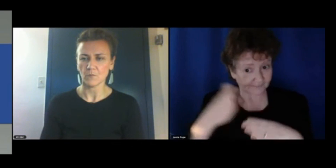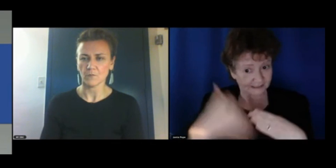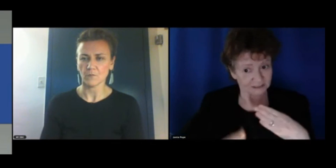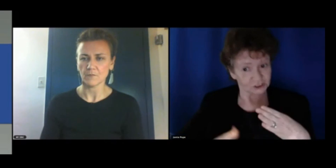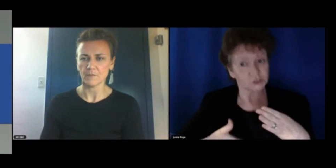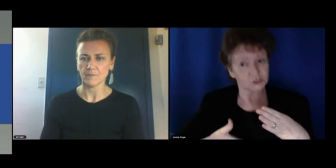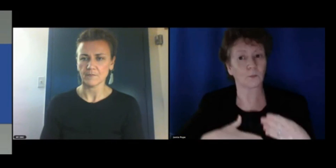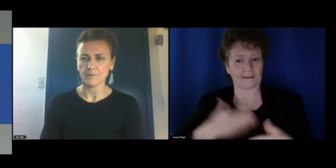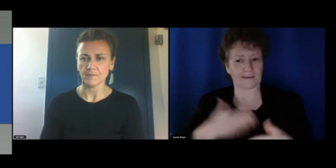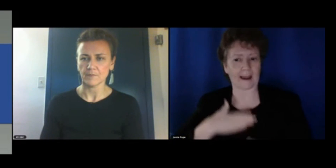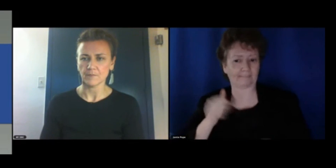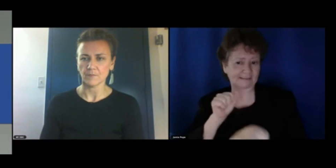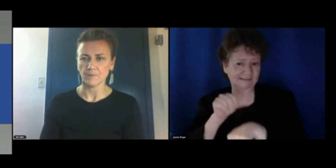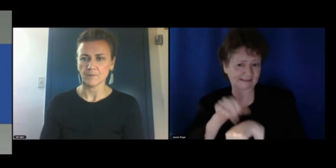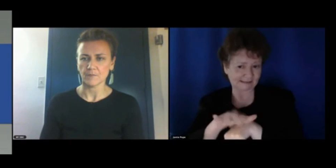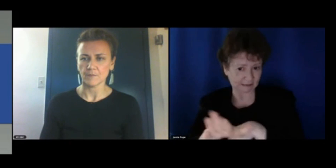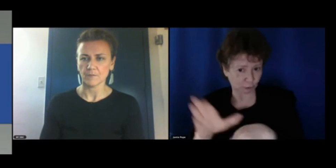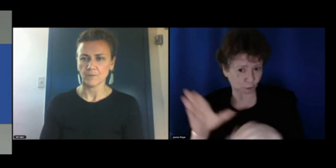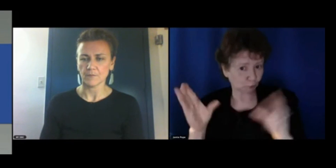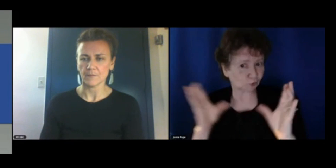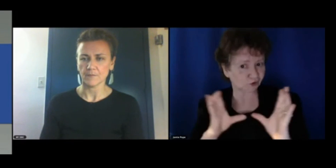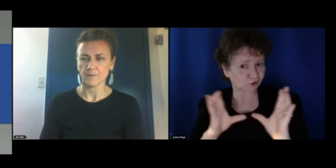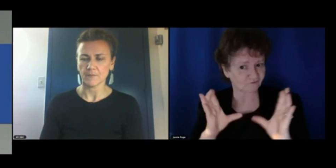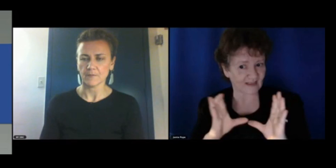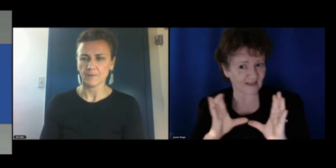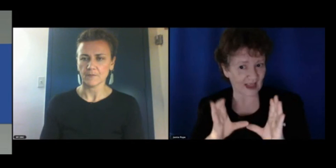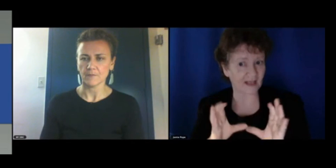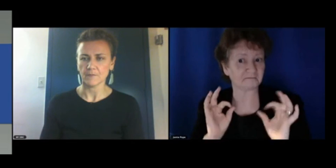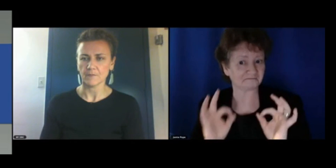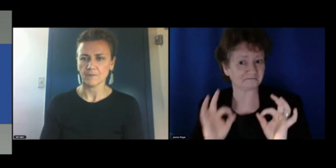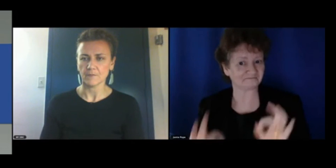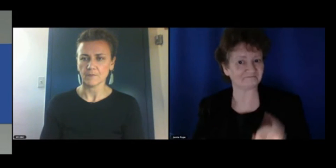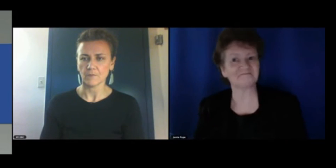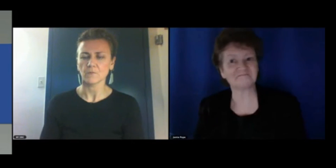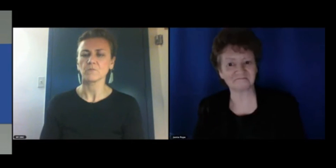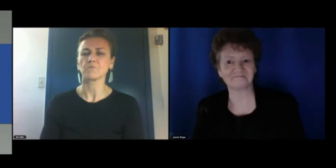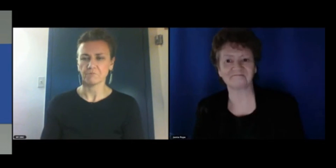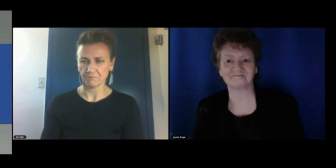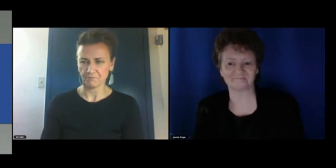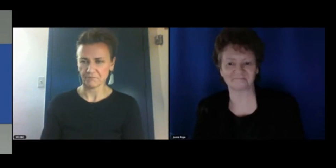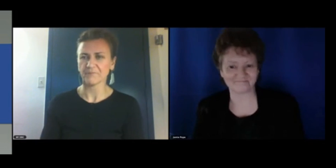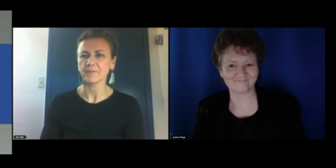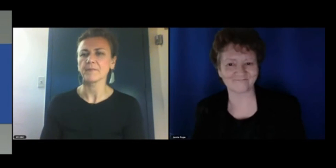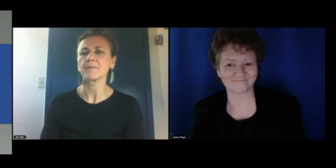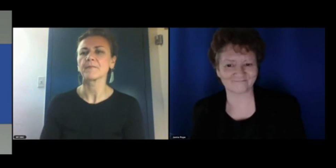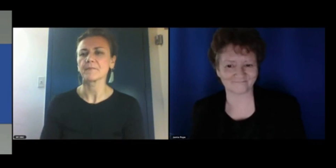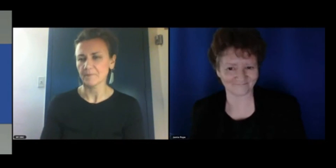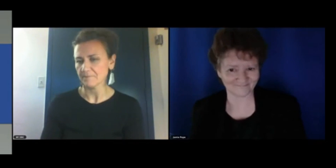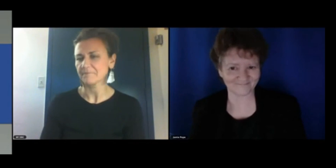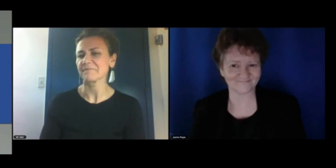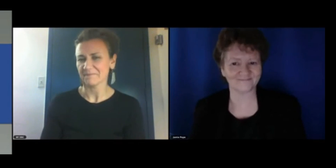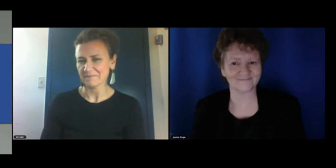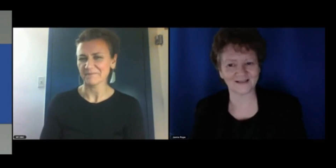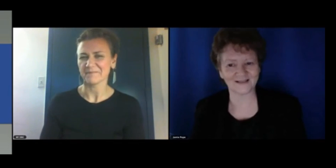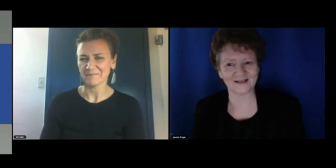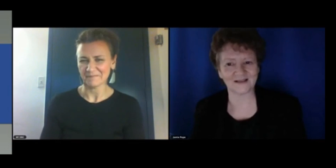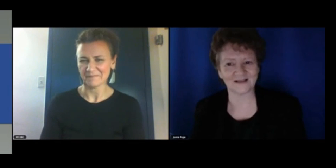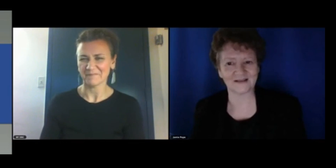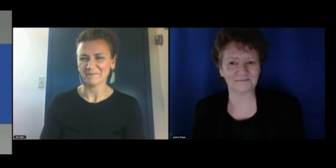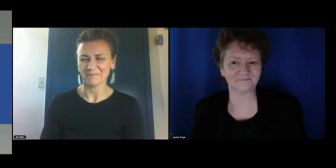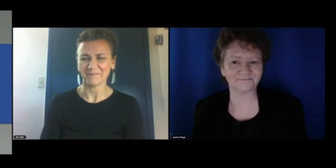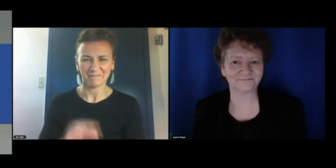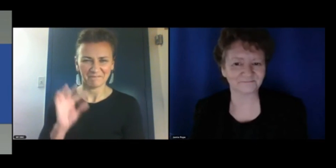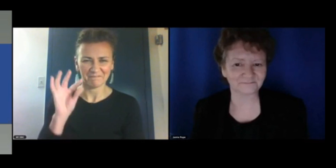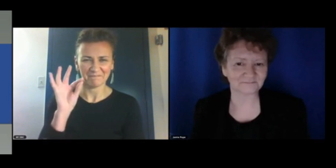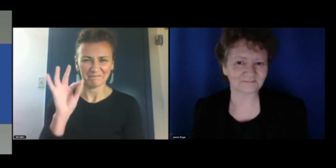And if you don't want the CEUs, but you want to get certified, this is a great way to help you get certified.